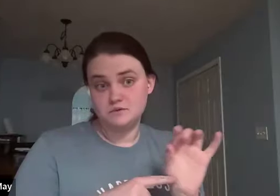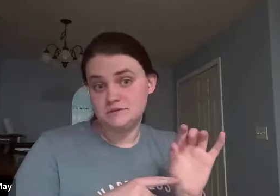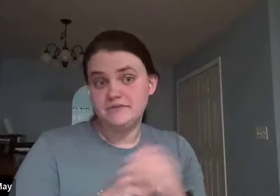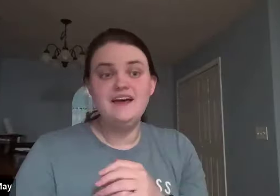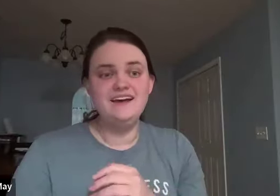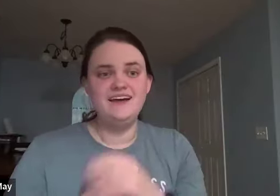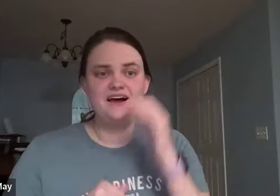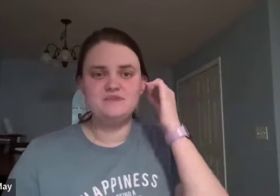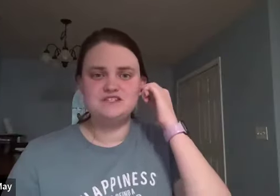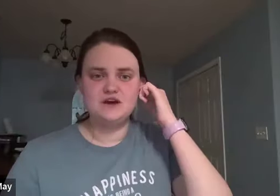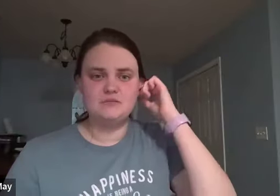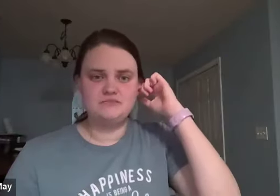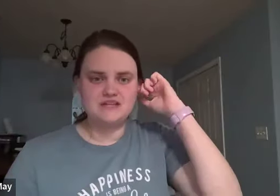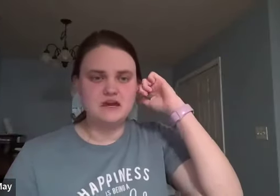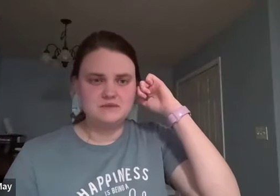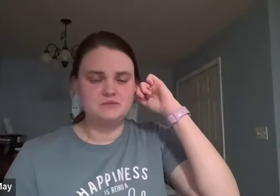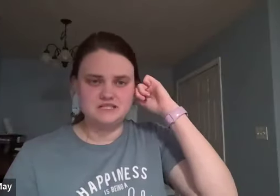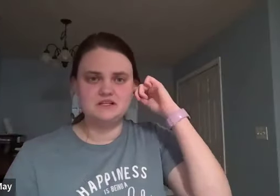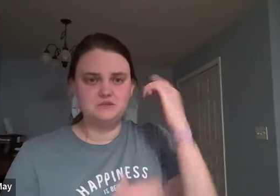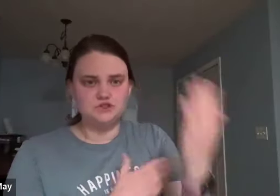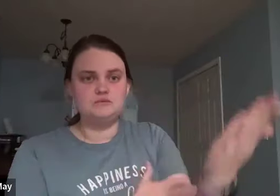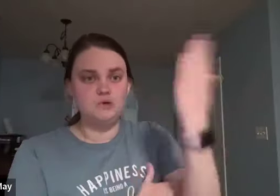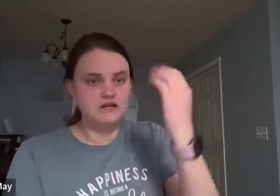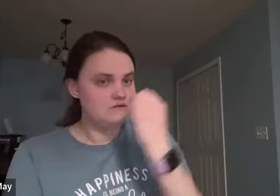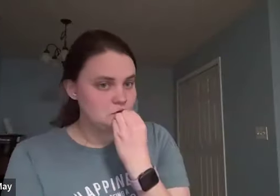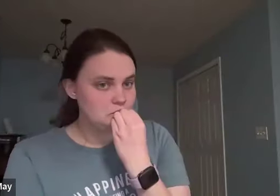word. And so that's why I think people typically will do morning food.